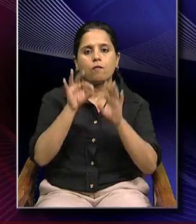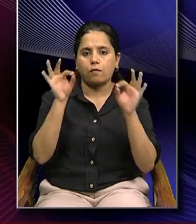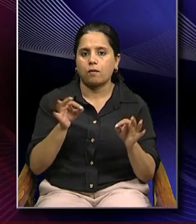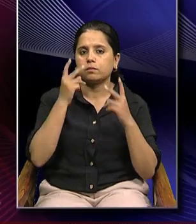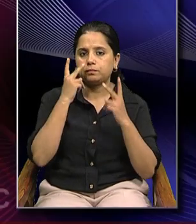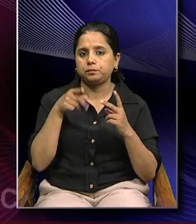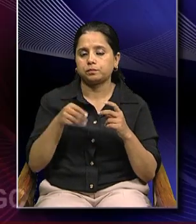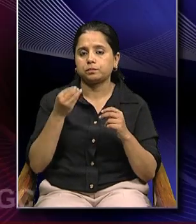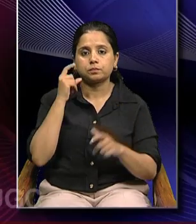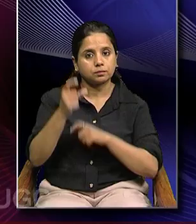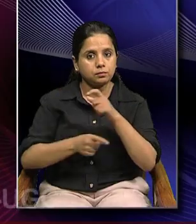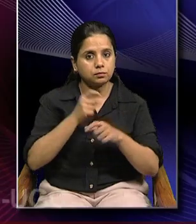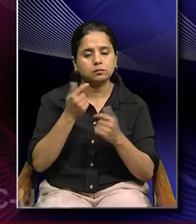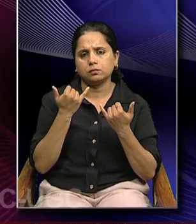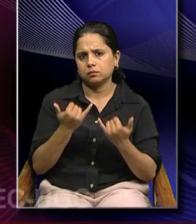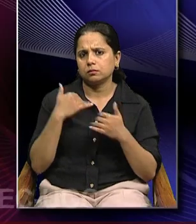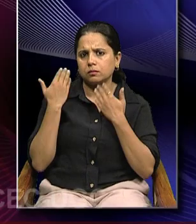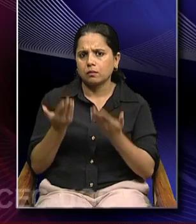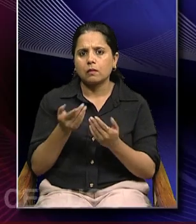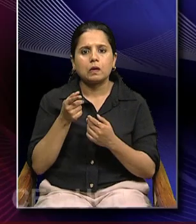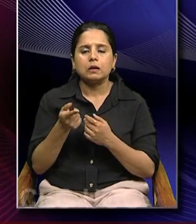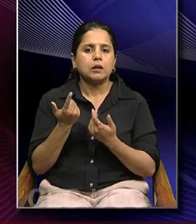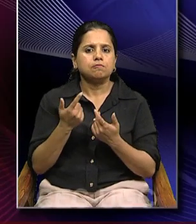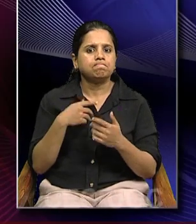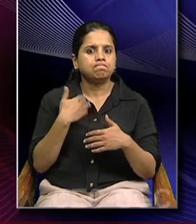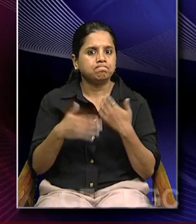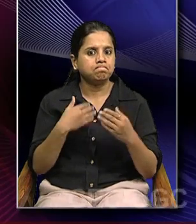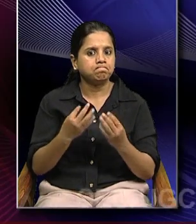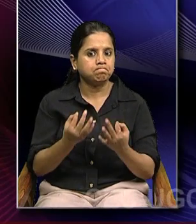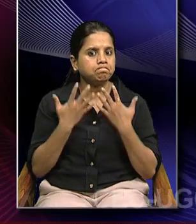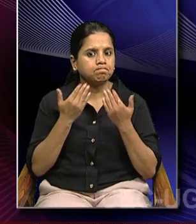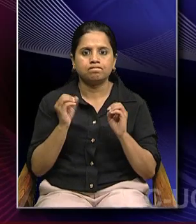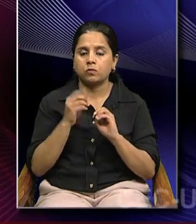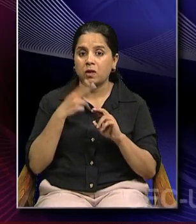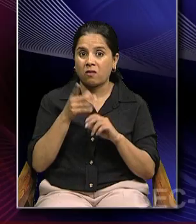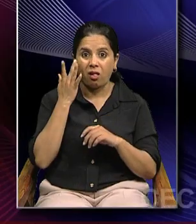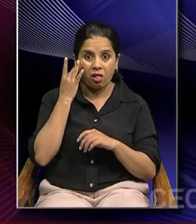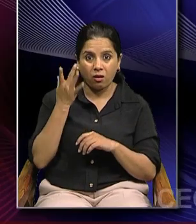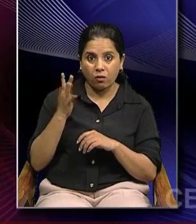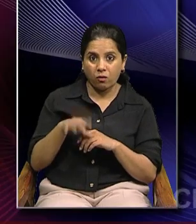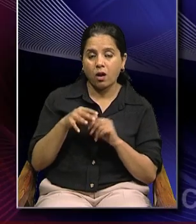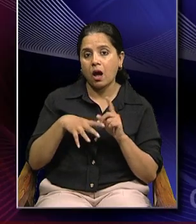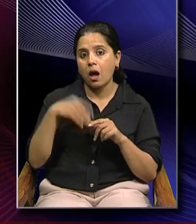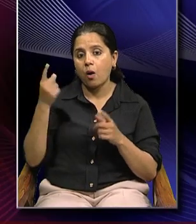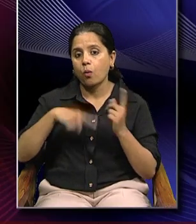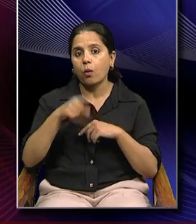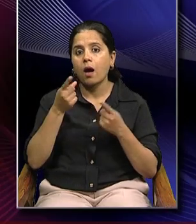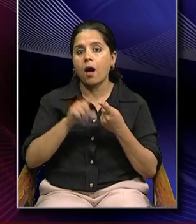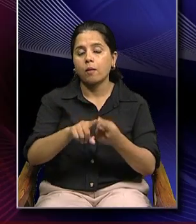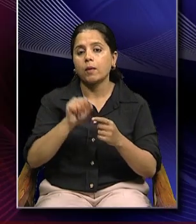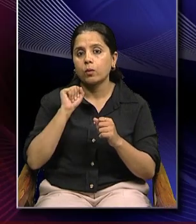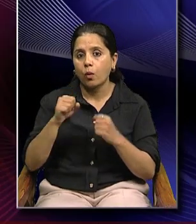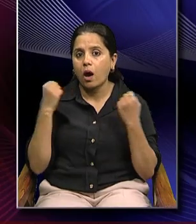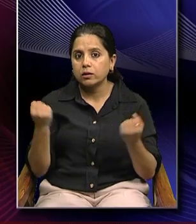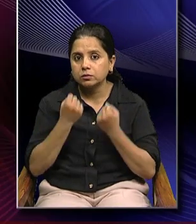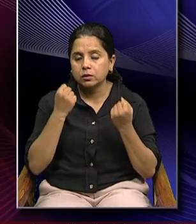So, companies as of now they cannot thrive and survive if they ignore the external consequences of their actions.